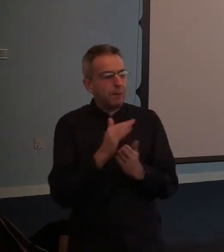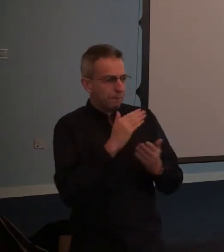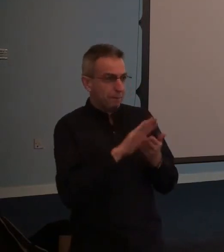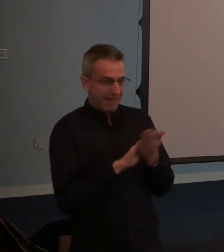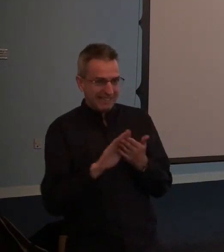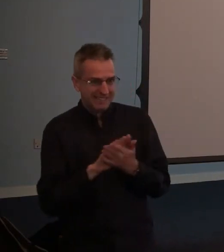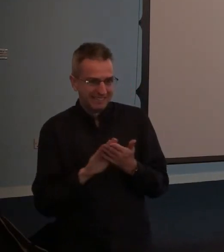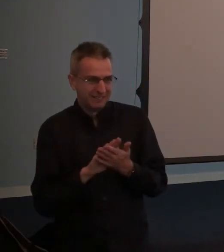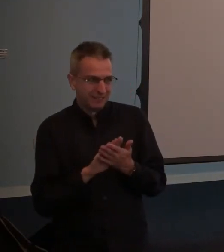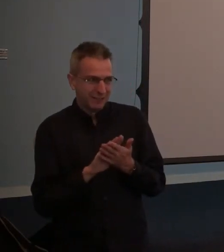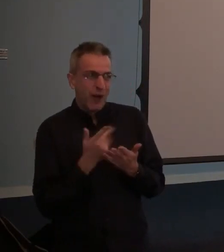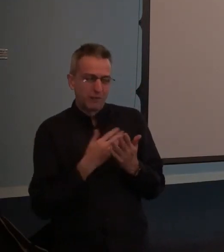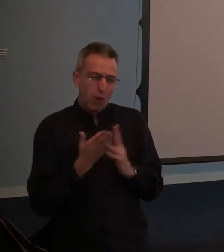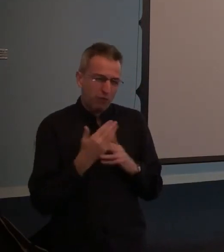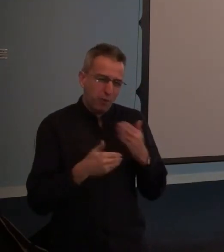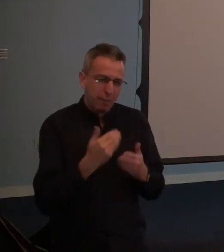meaning of those will become clearer to you all.